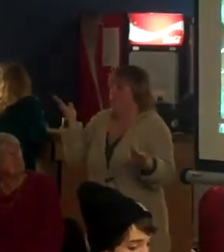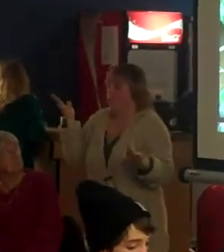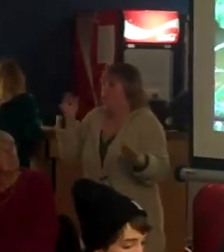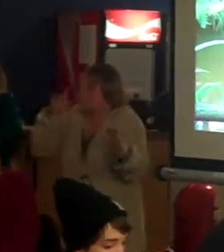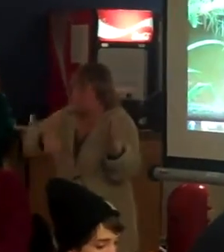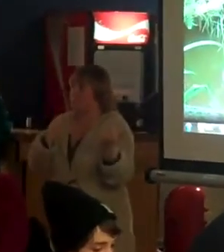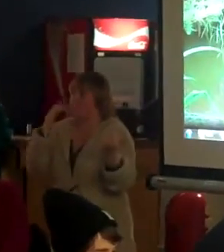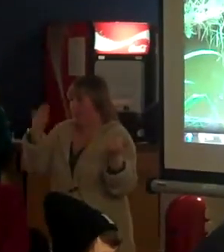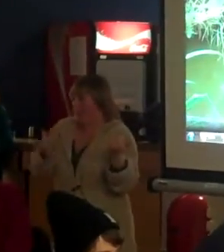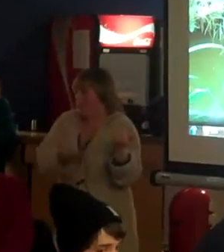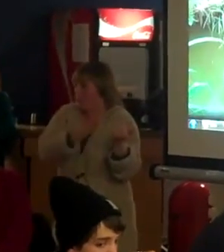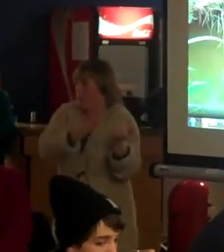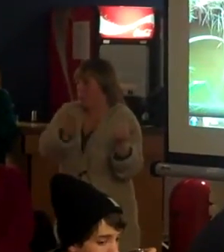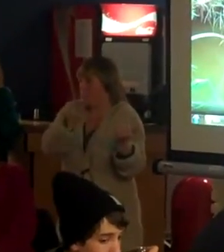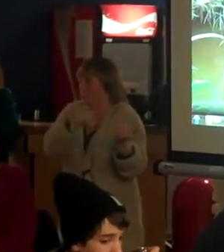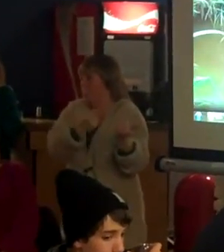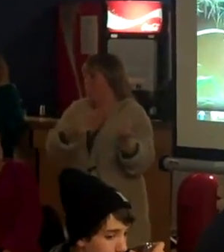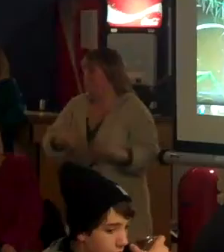water.